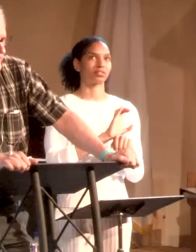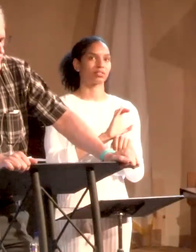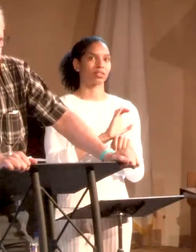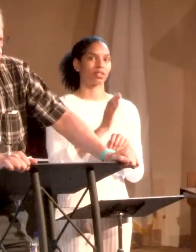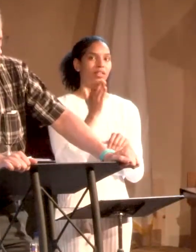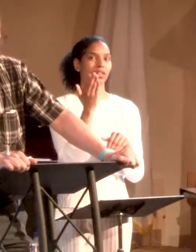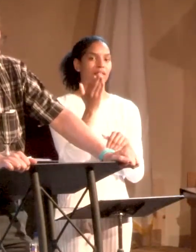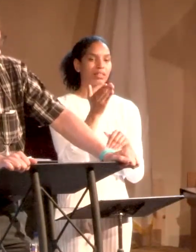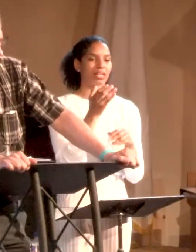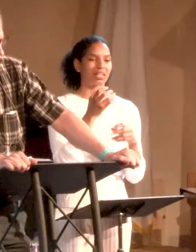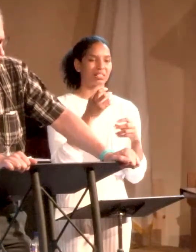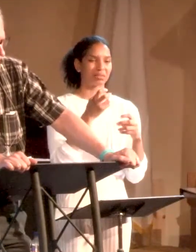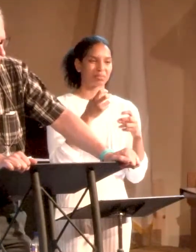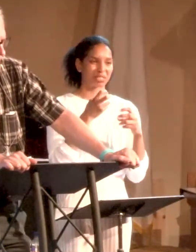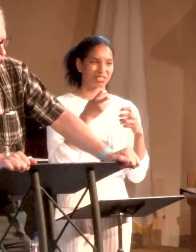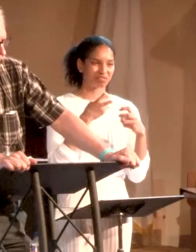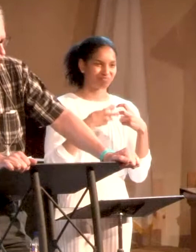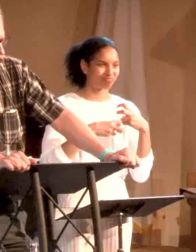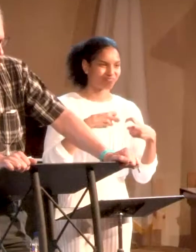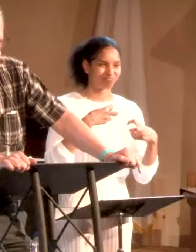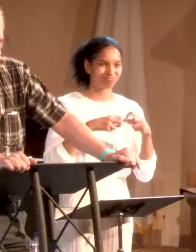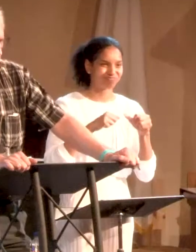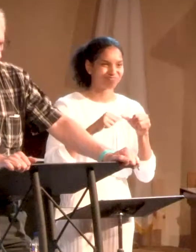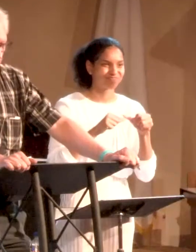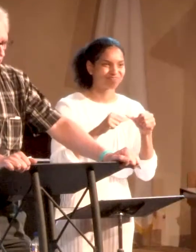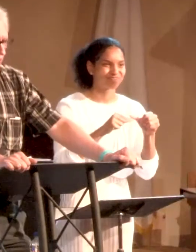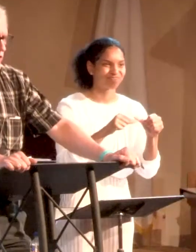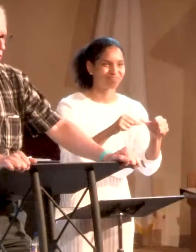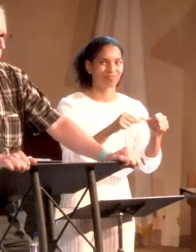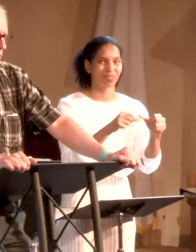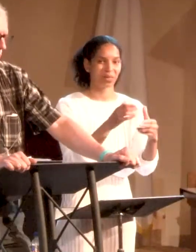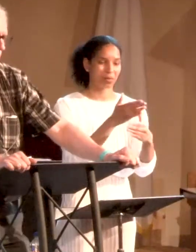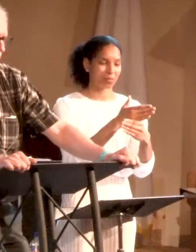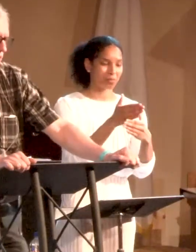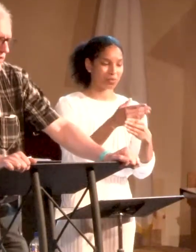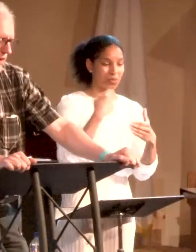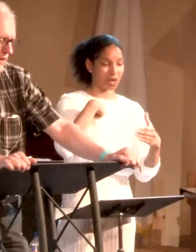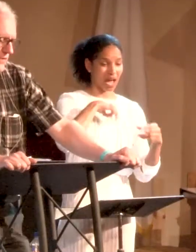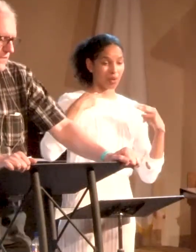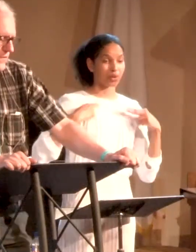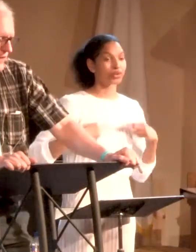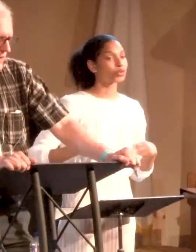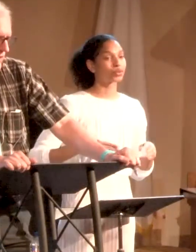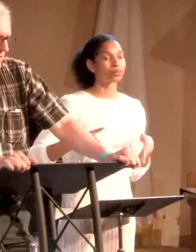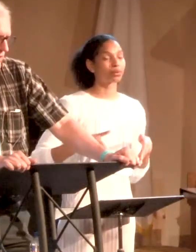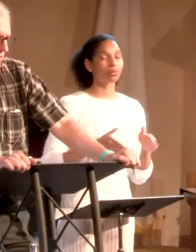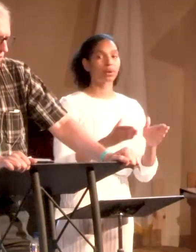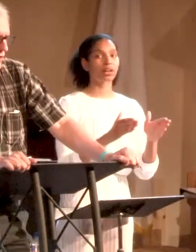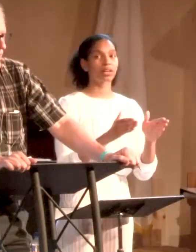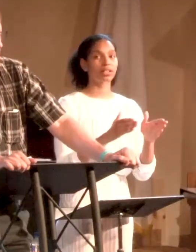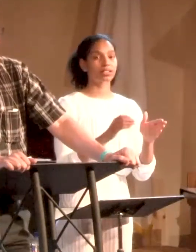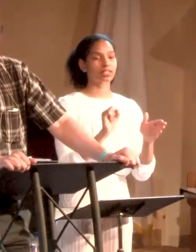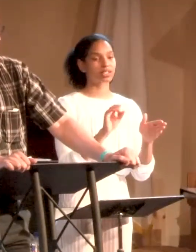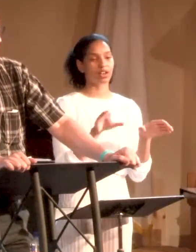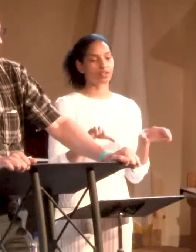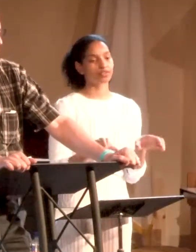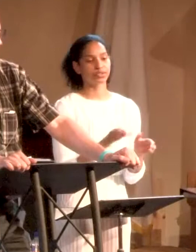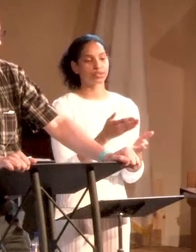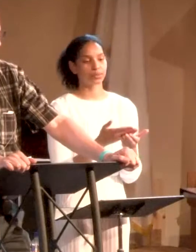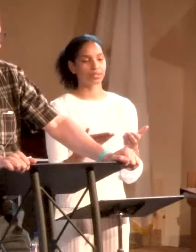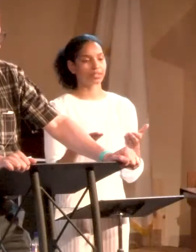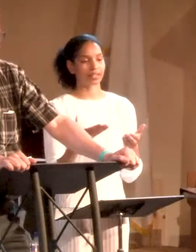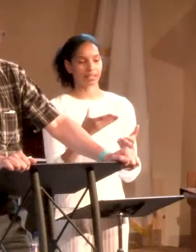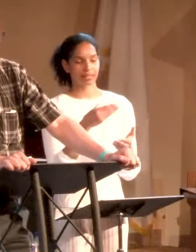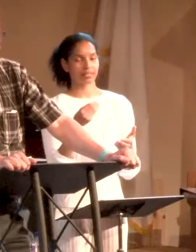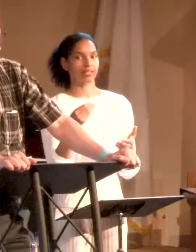there's been a struggle between our very human ways of doing things